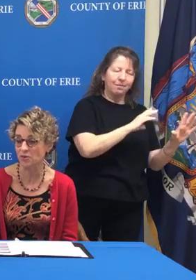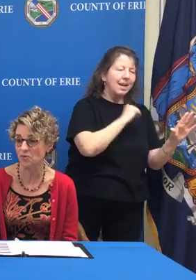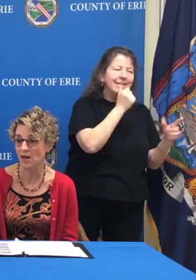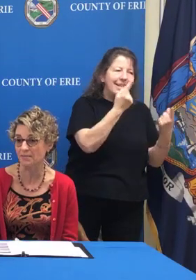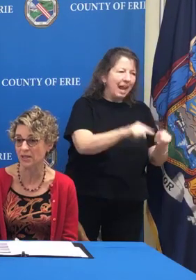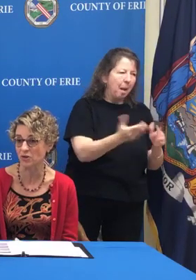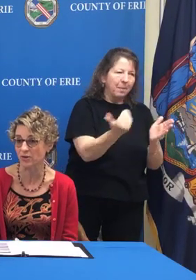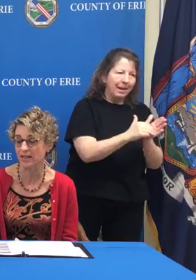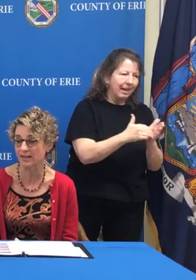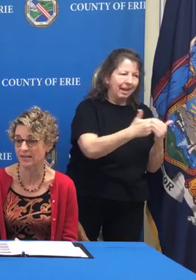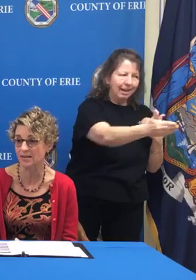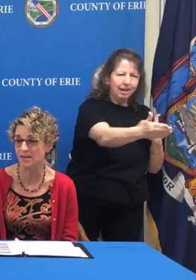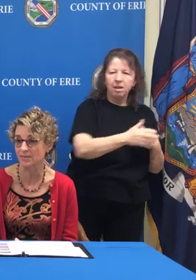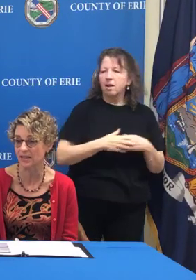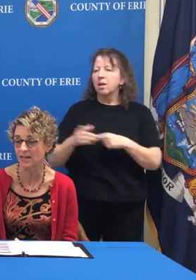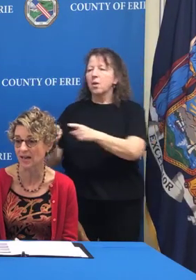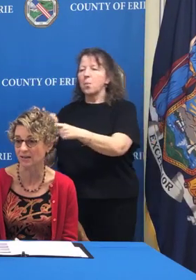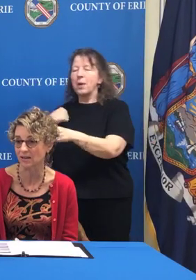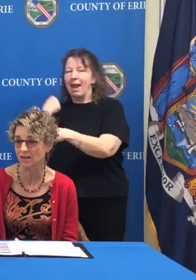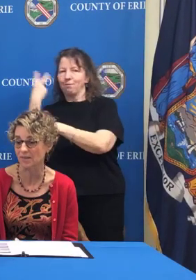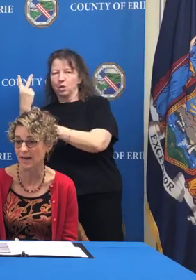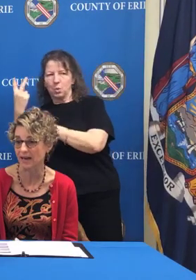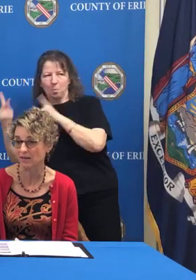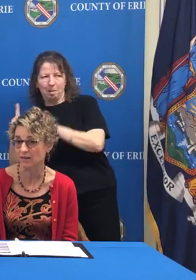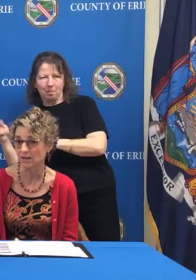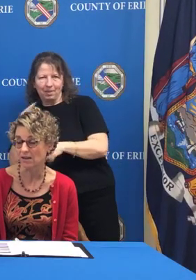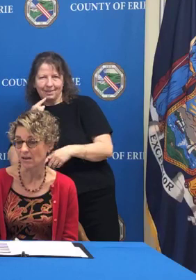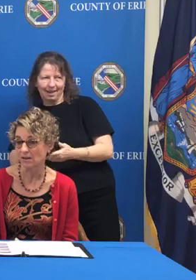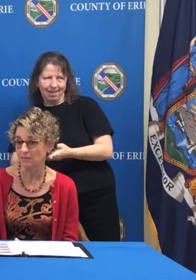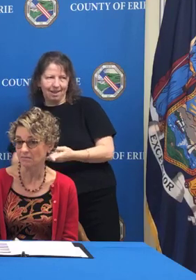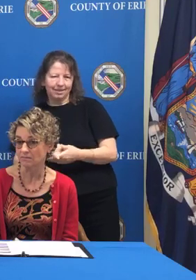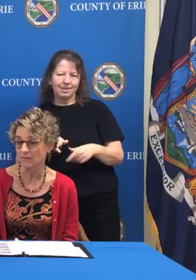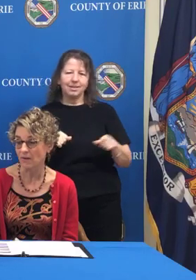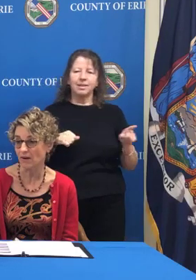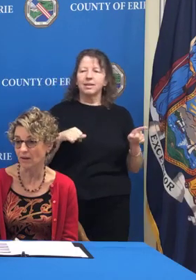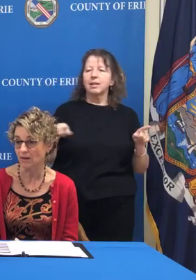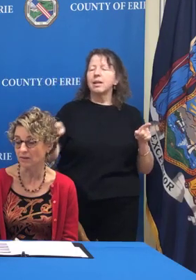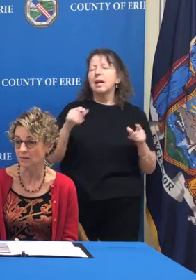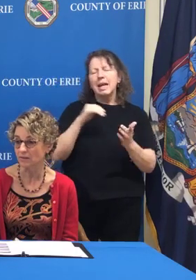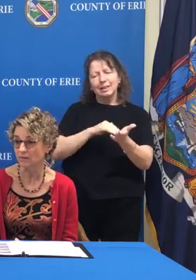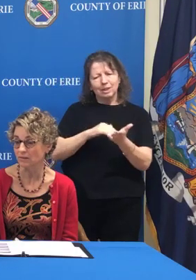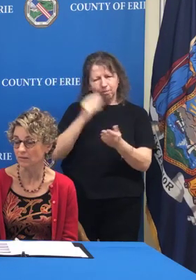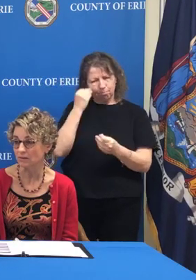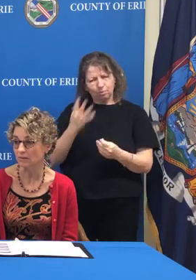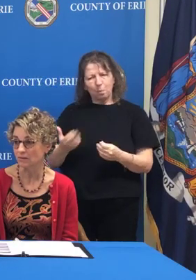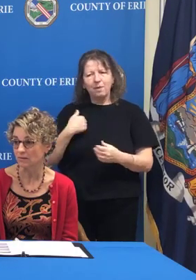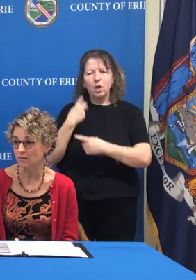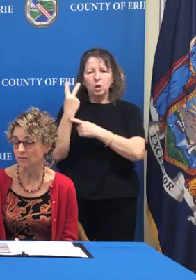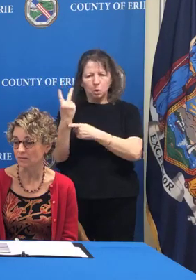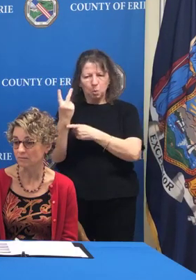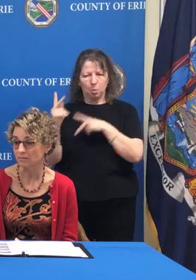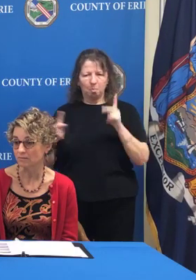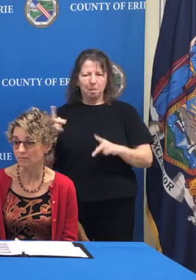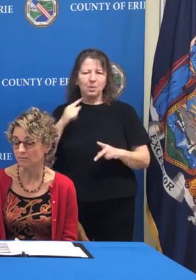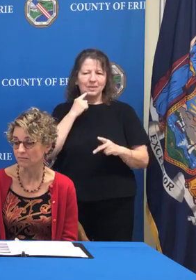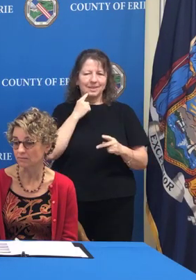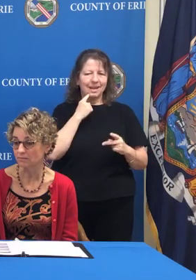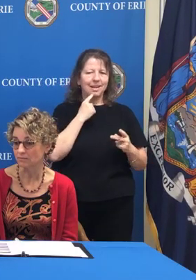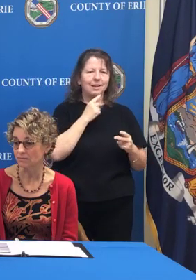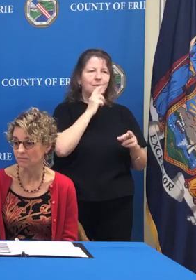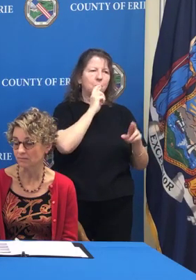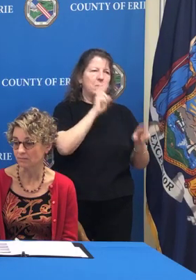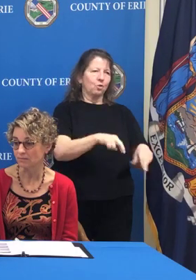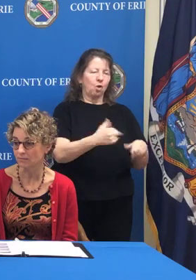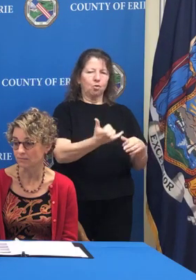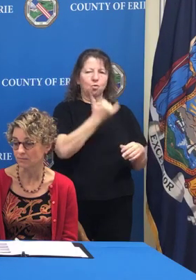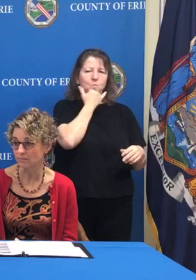actions to make sure that system did not come back. Doctor, we have two people who've told us that has happened.